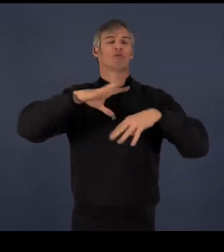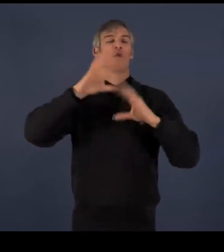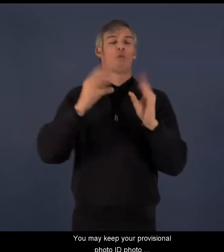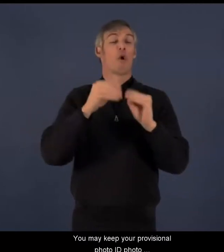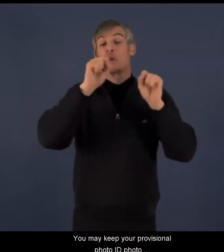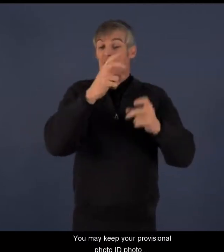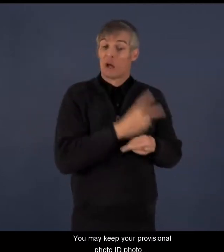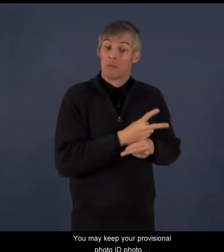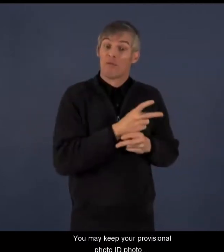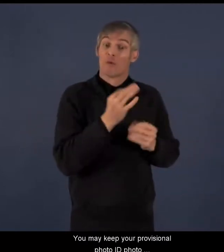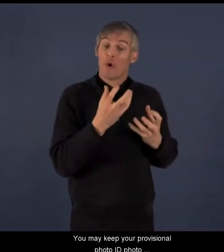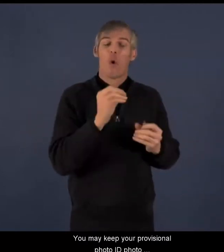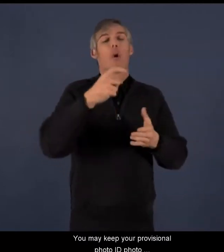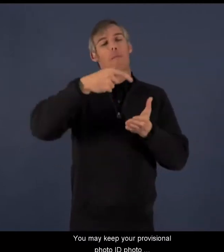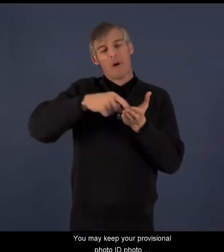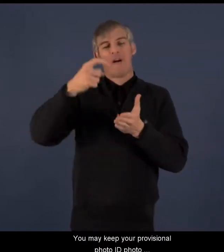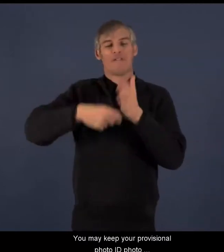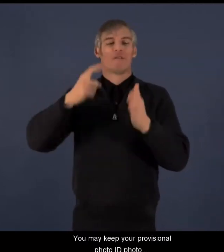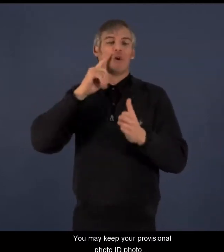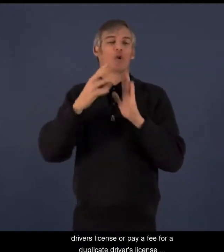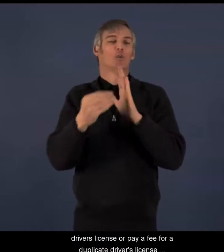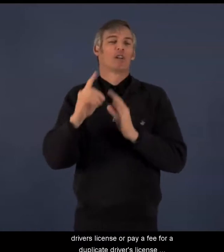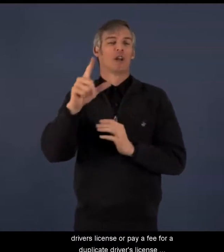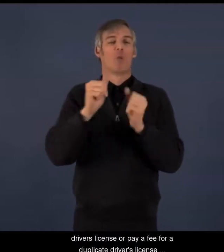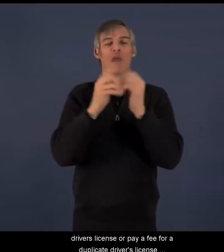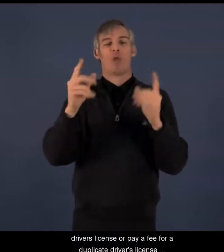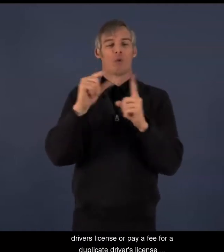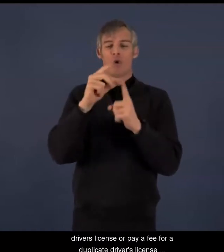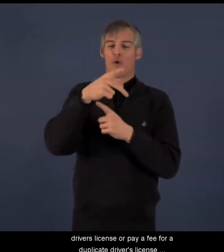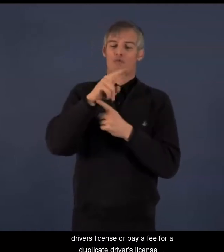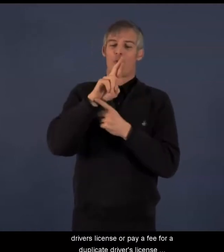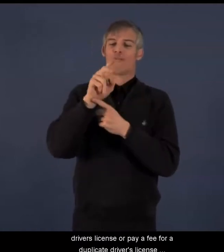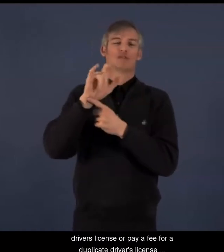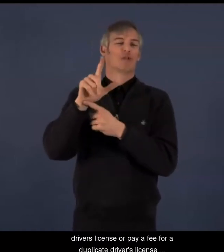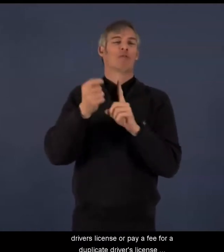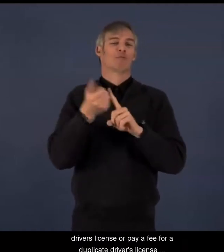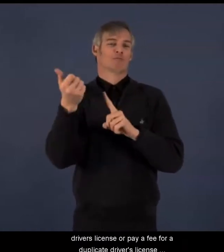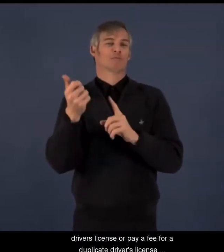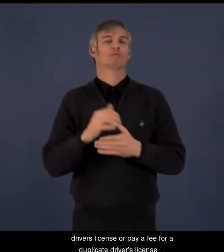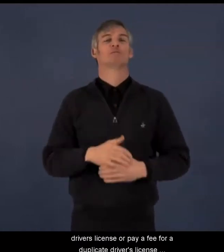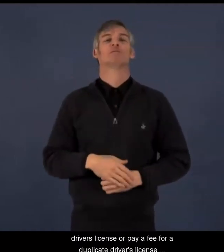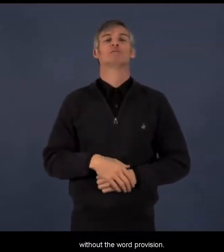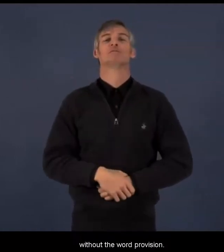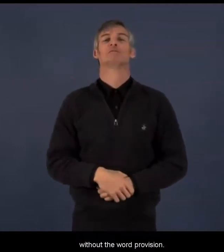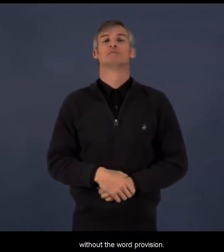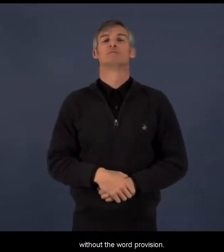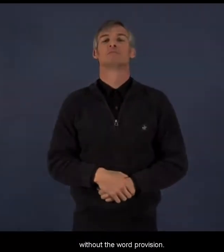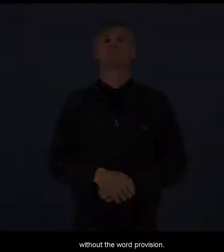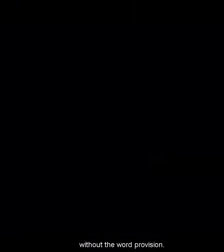You may keep your provisional photo driver's license or pay a fee for a duplicate driver's license without the word